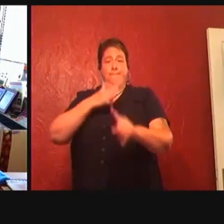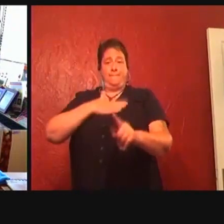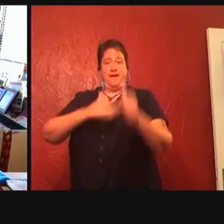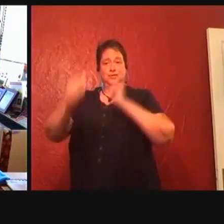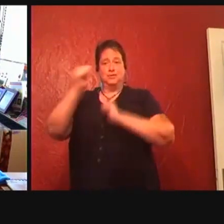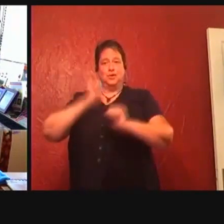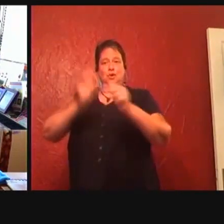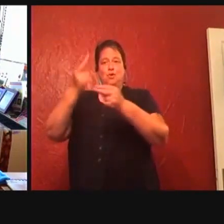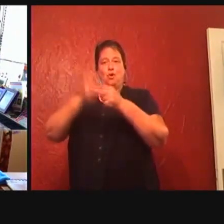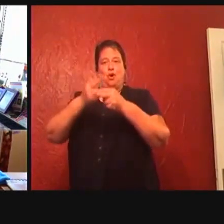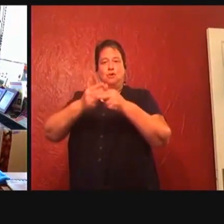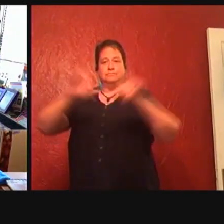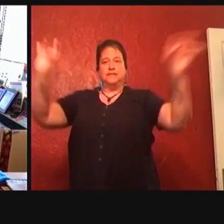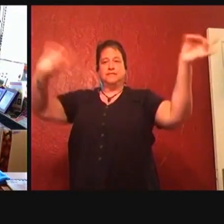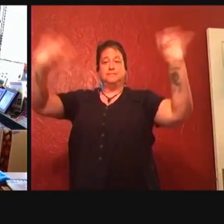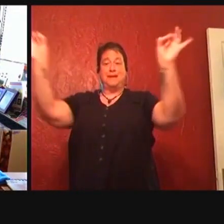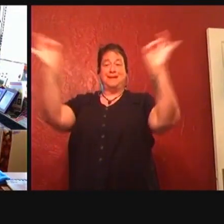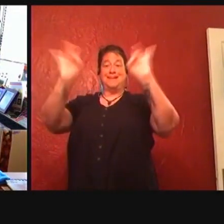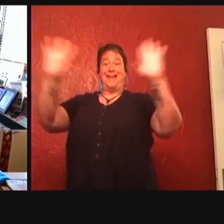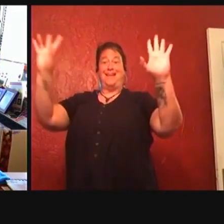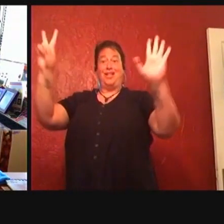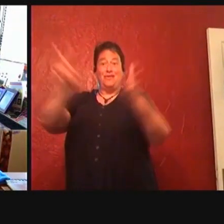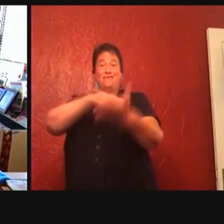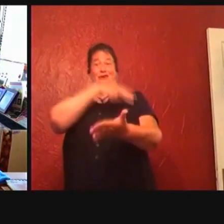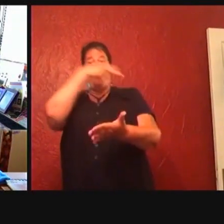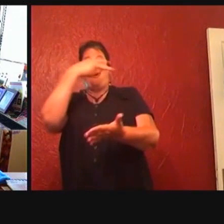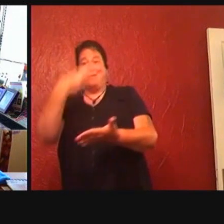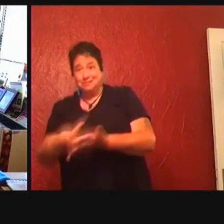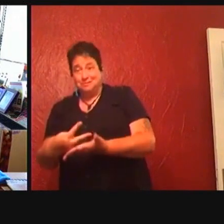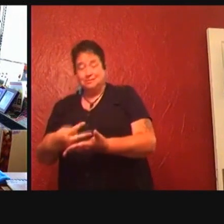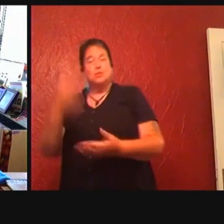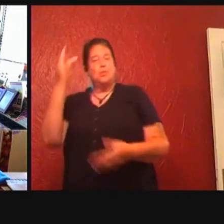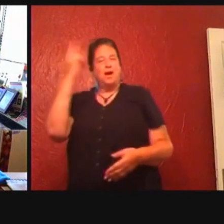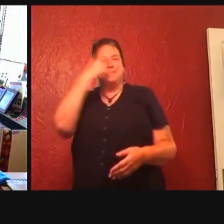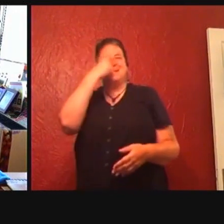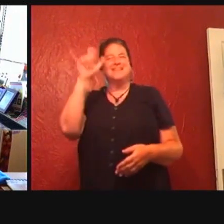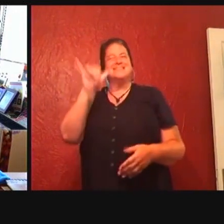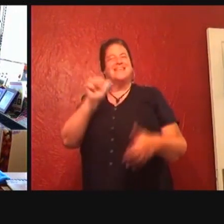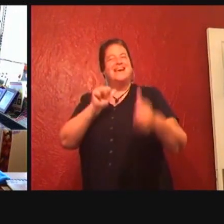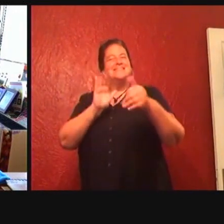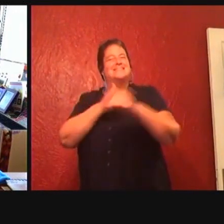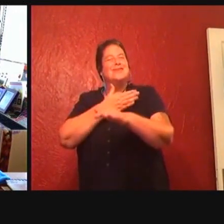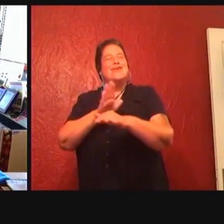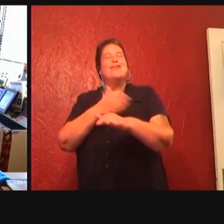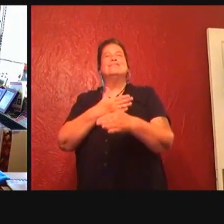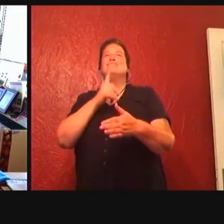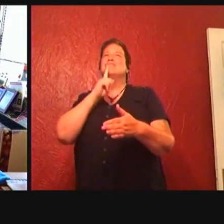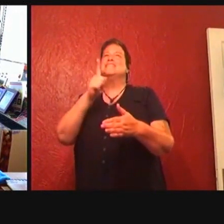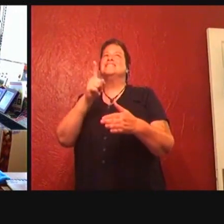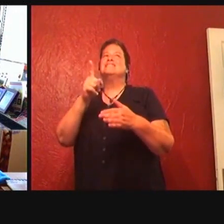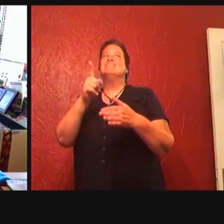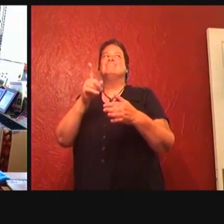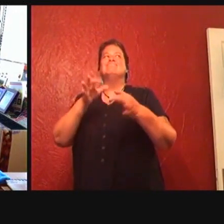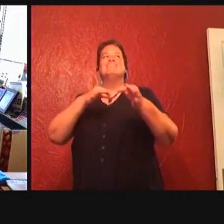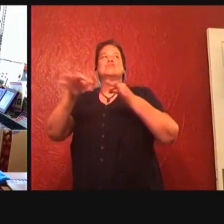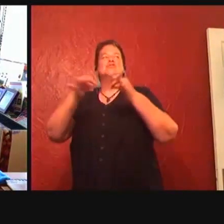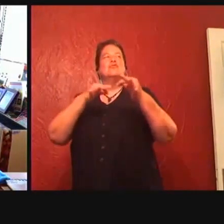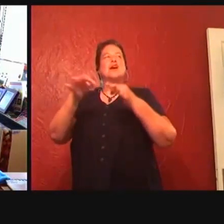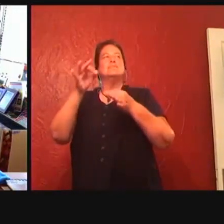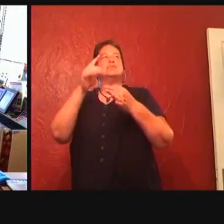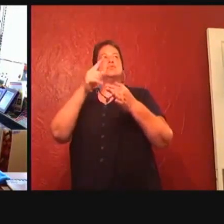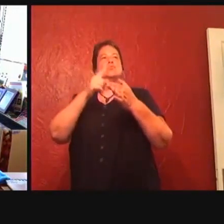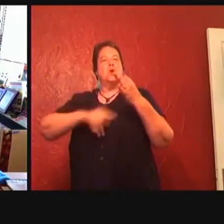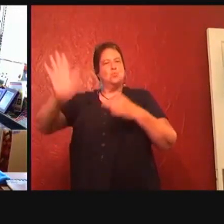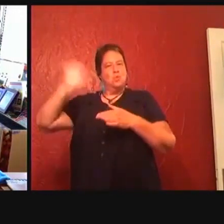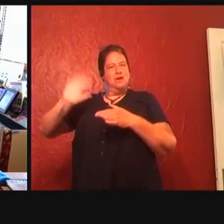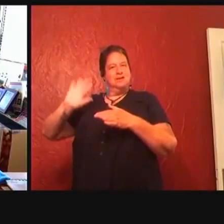solo musical, Spectacular Falls, because I think it best describes what was to be, what